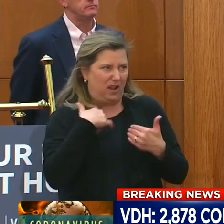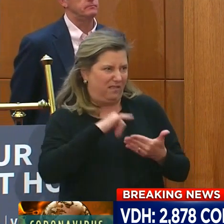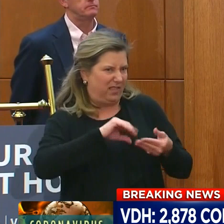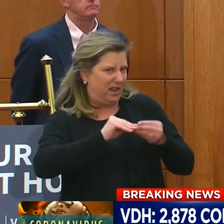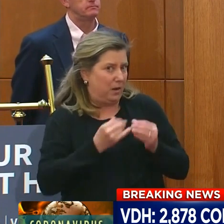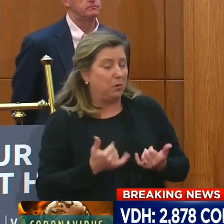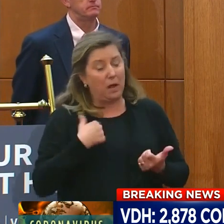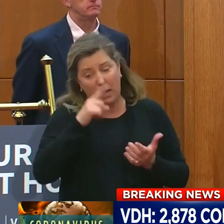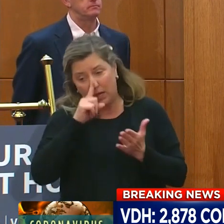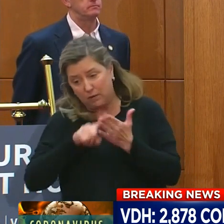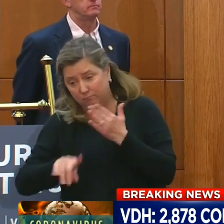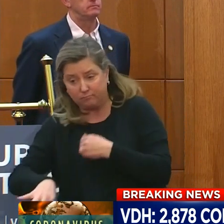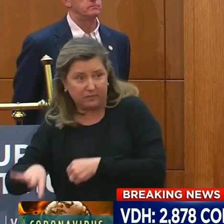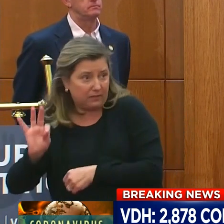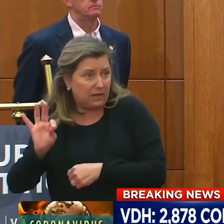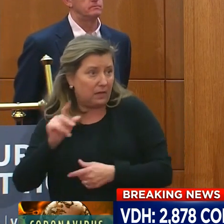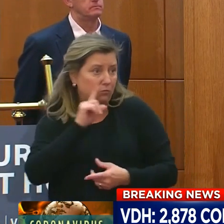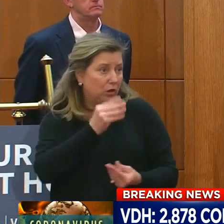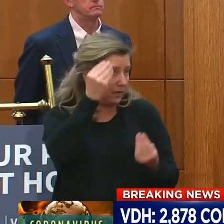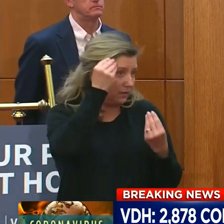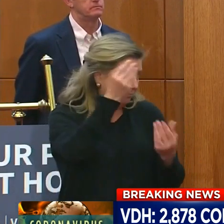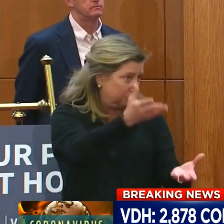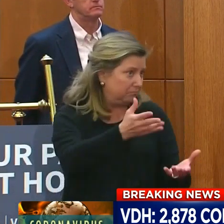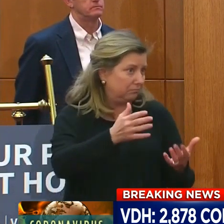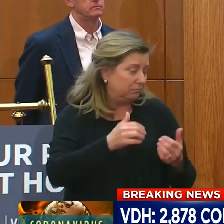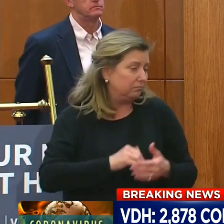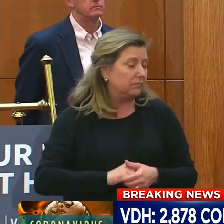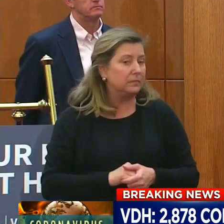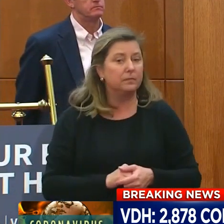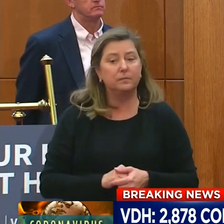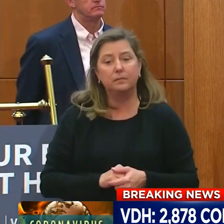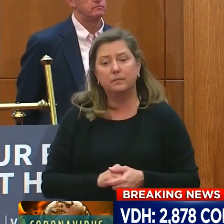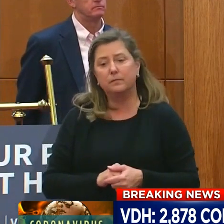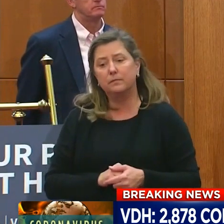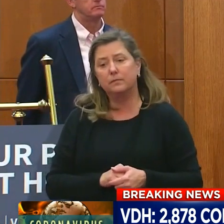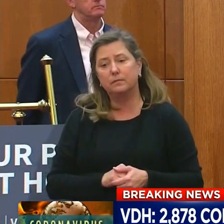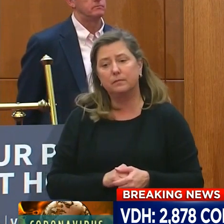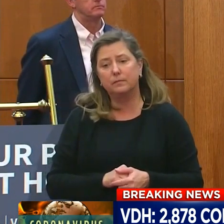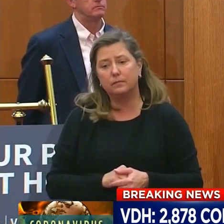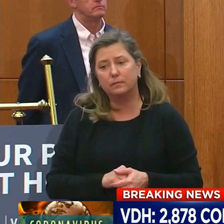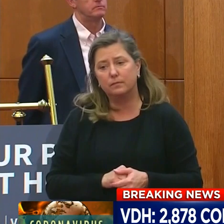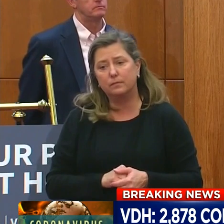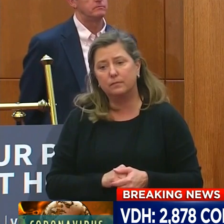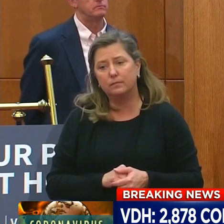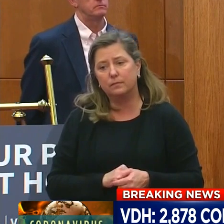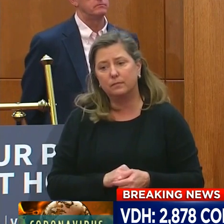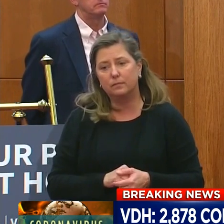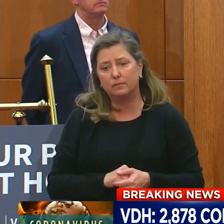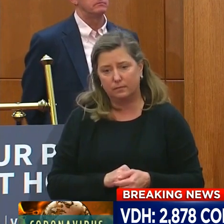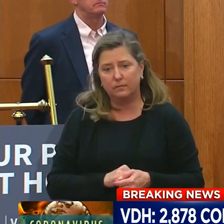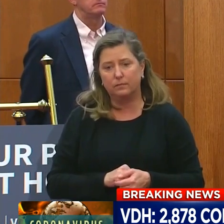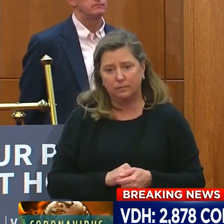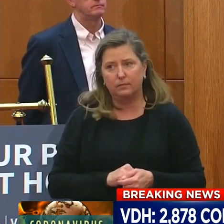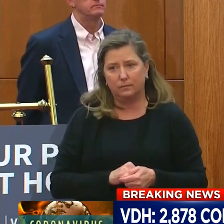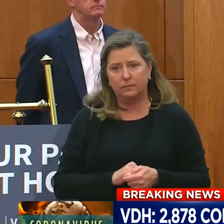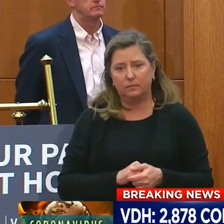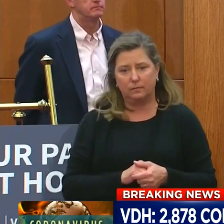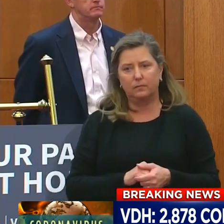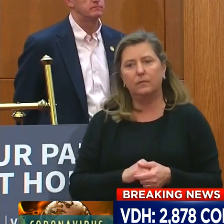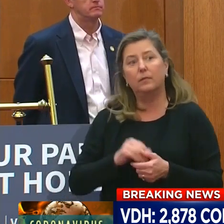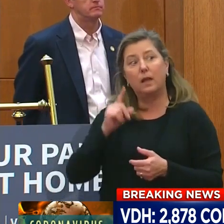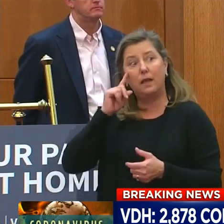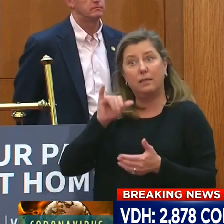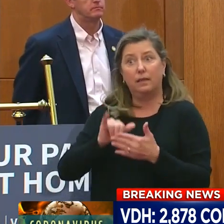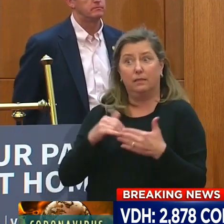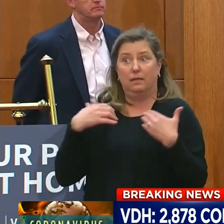I think be able to share that with you. The points that Dr. Avula raised, I think, are